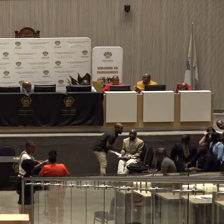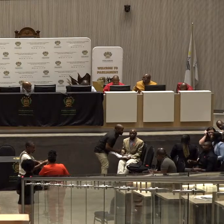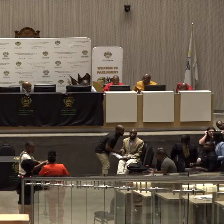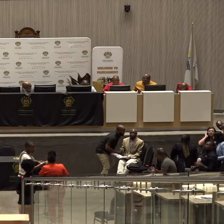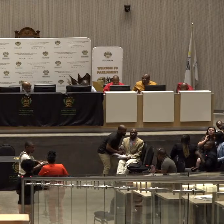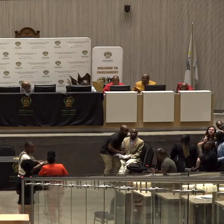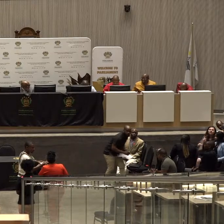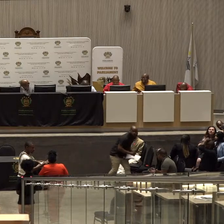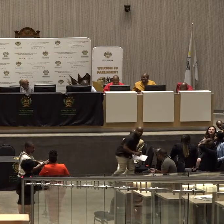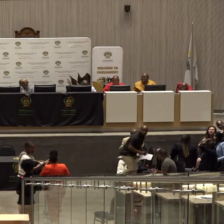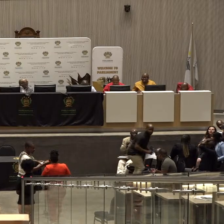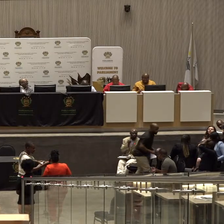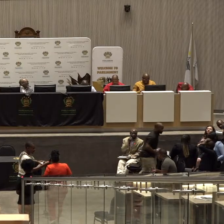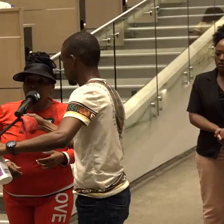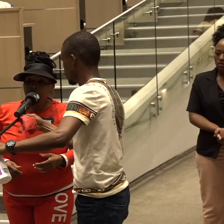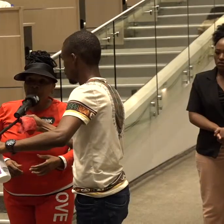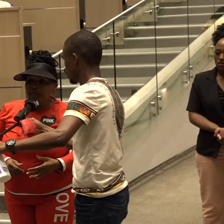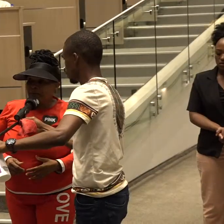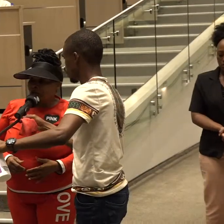foreign